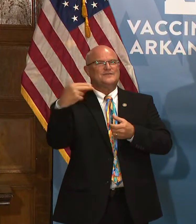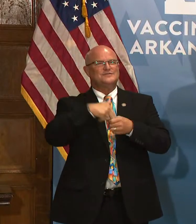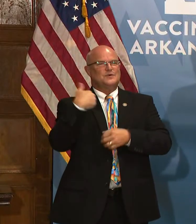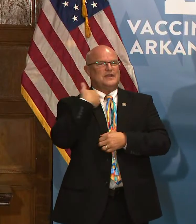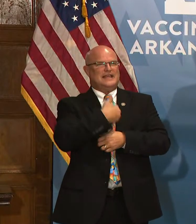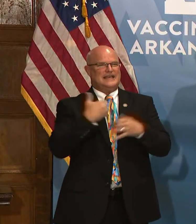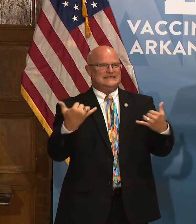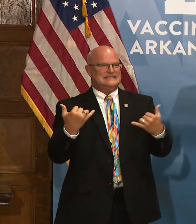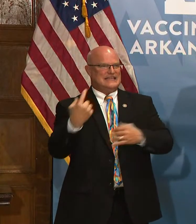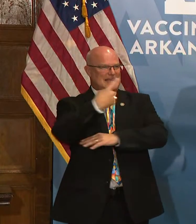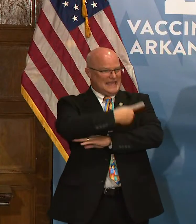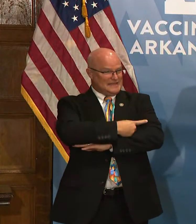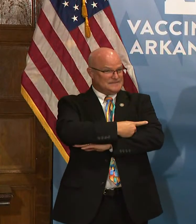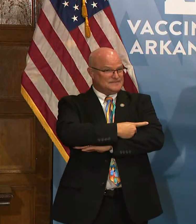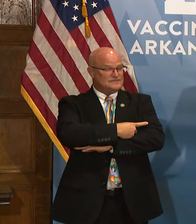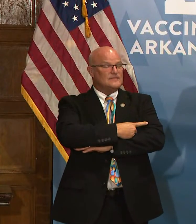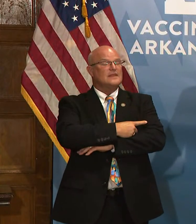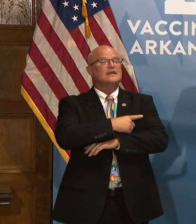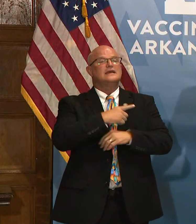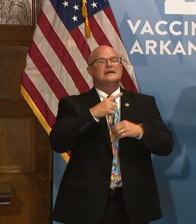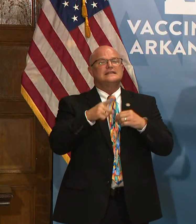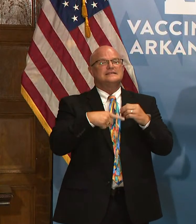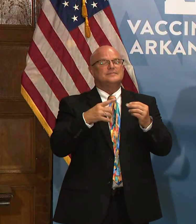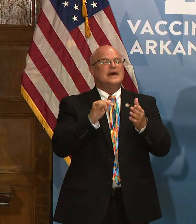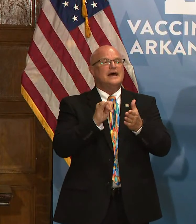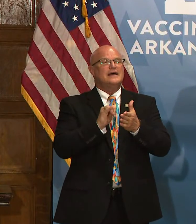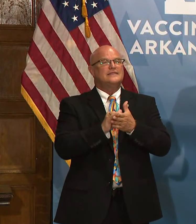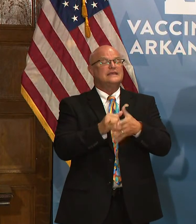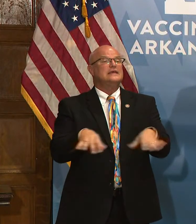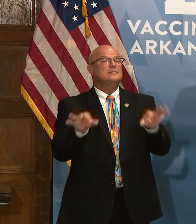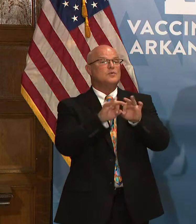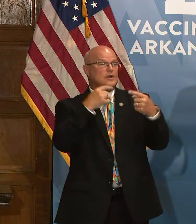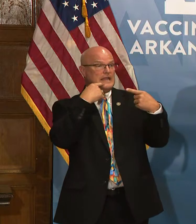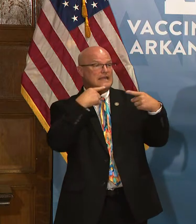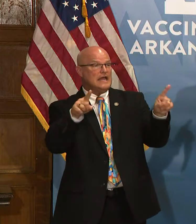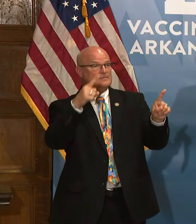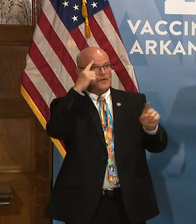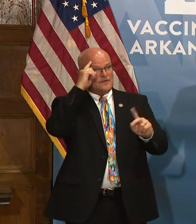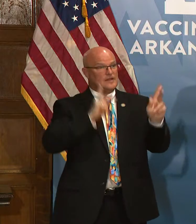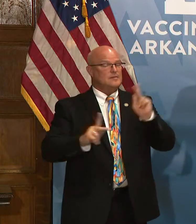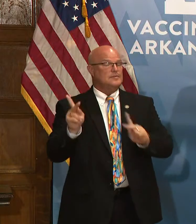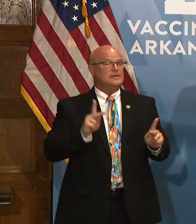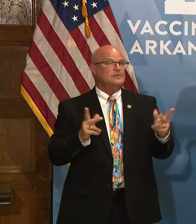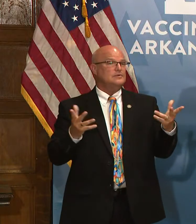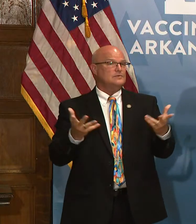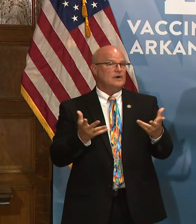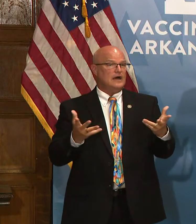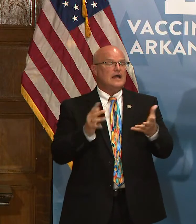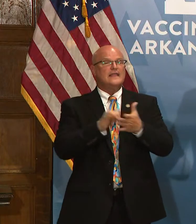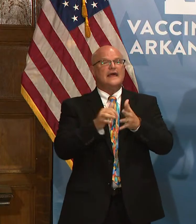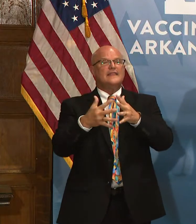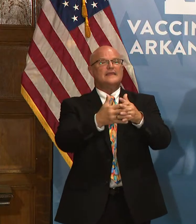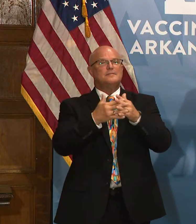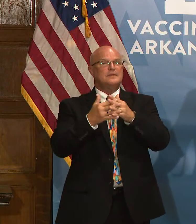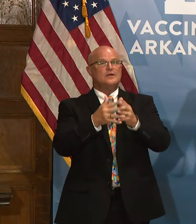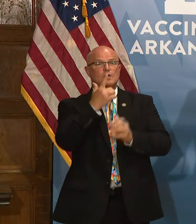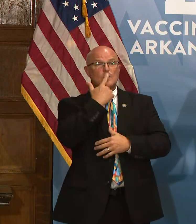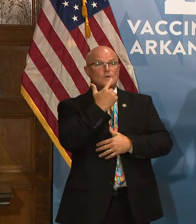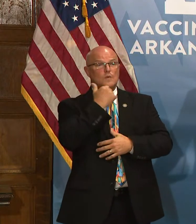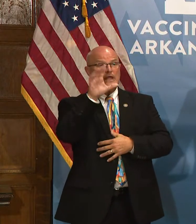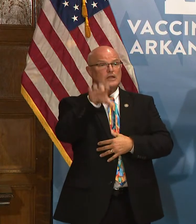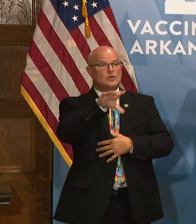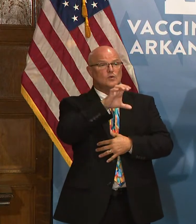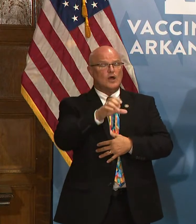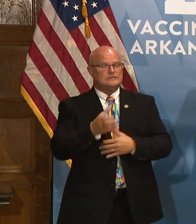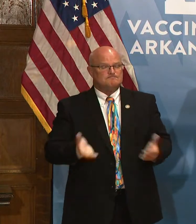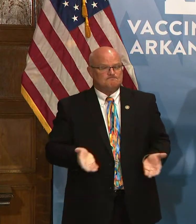us today. And it's in reference to an important announcement for the public, and that is that the American Red Cross is